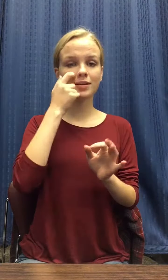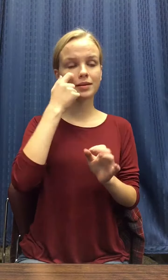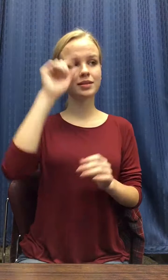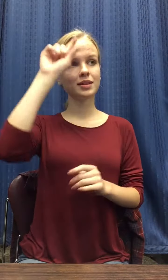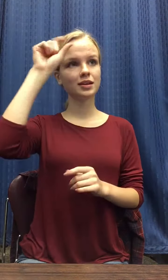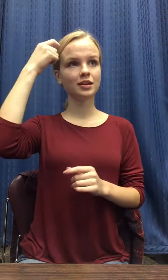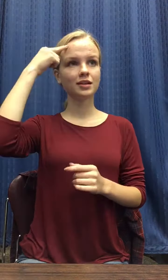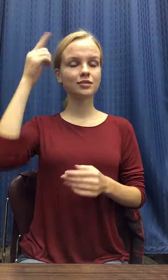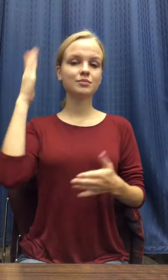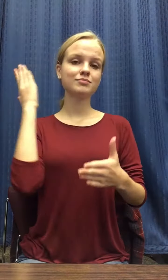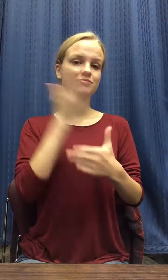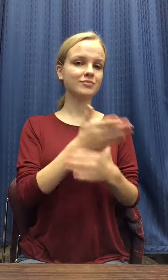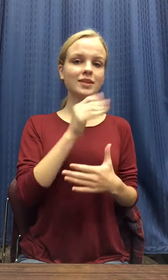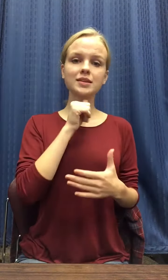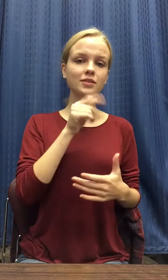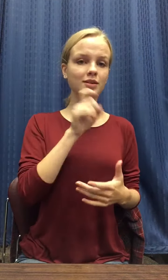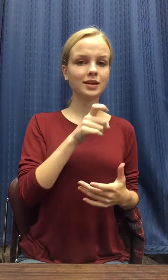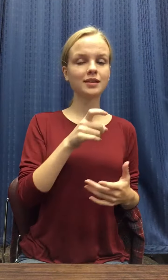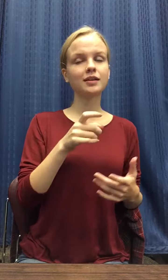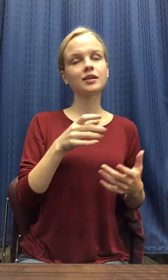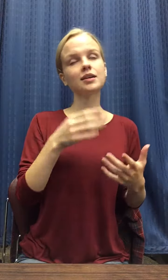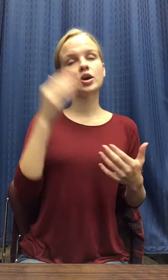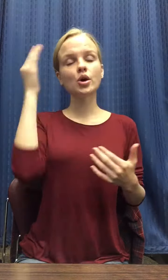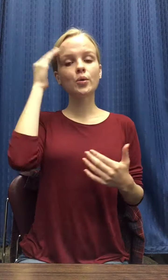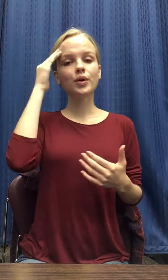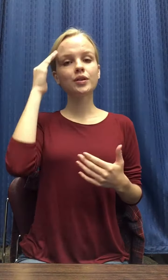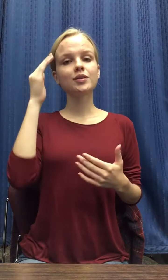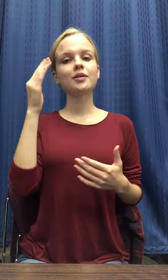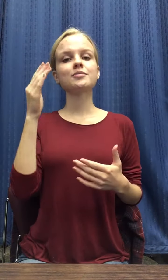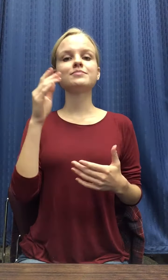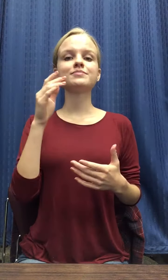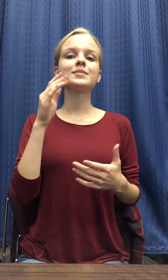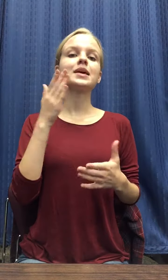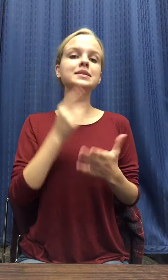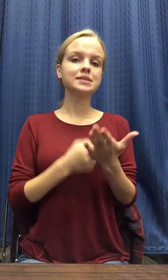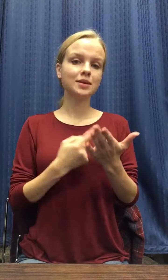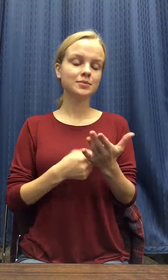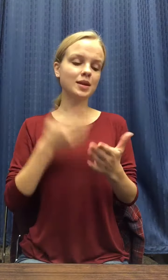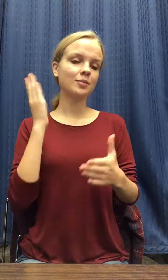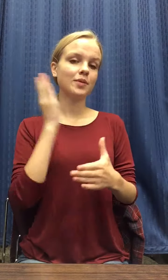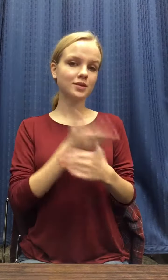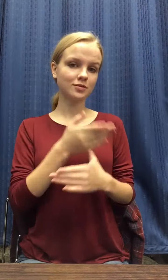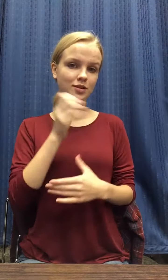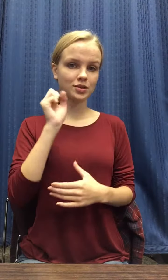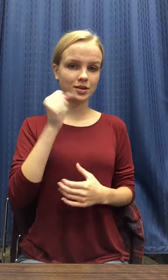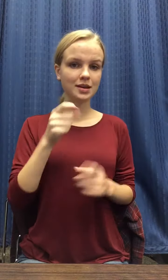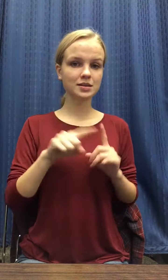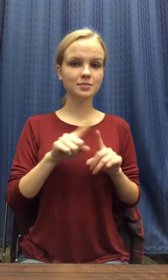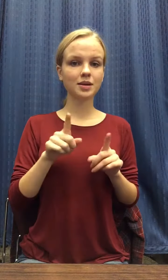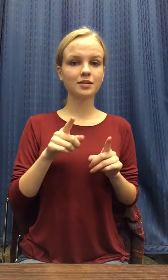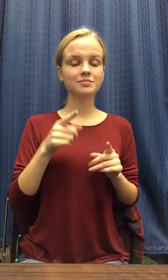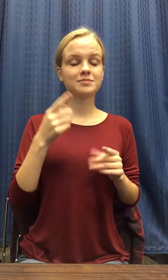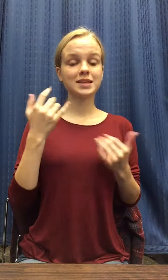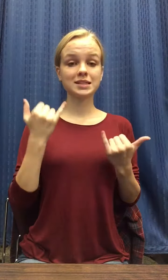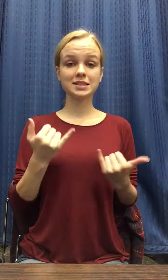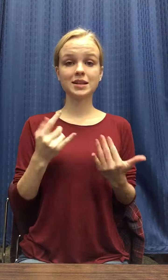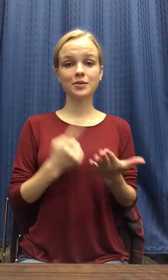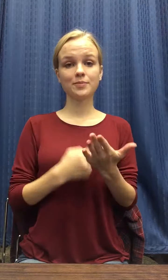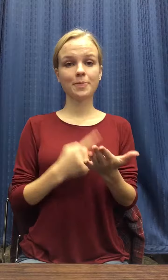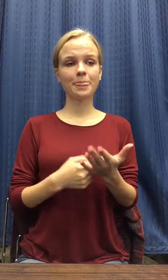some intervention. But the question we want to explore today is how much intervention should government